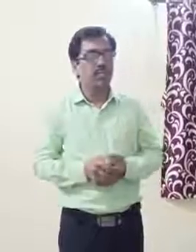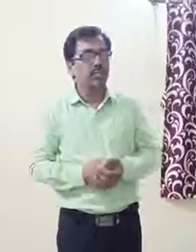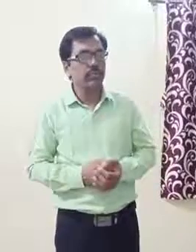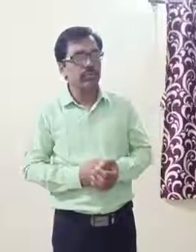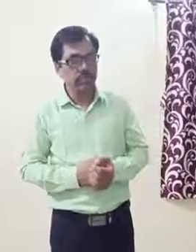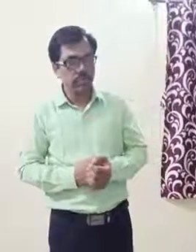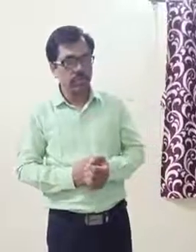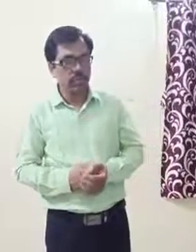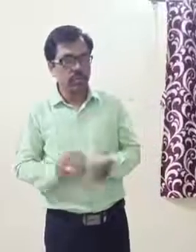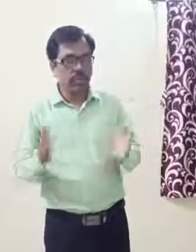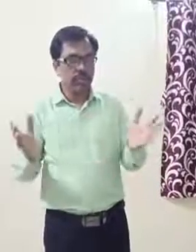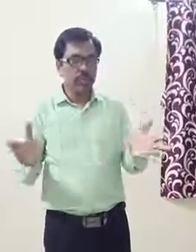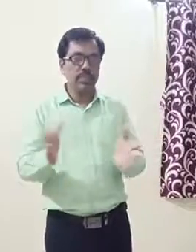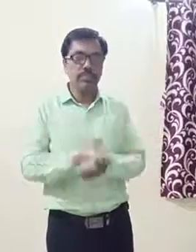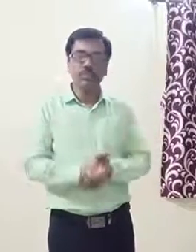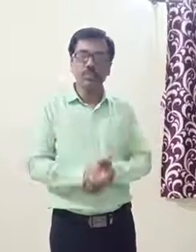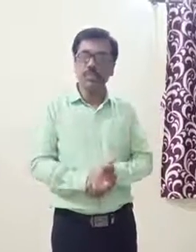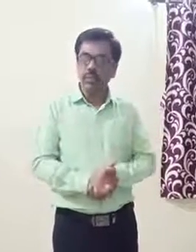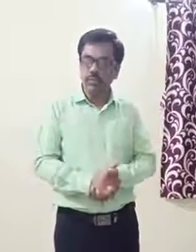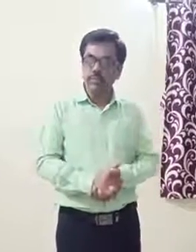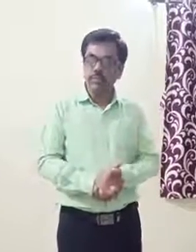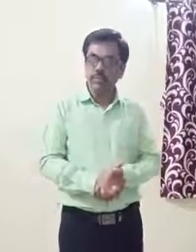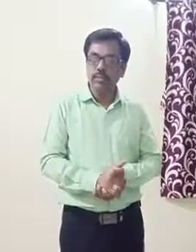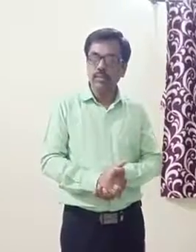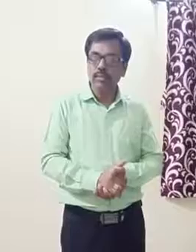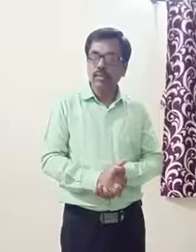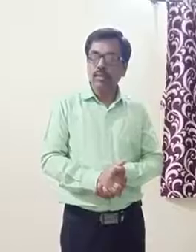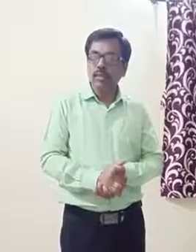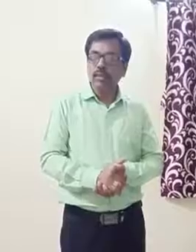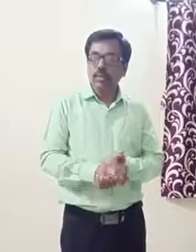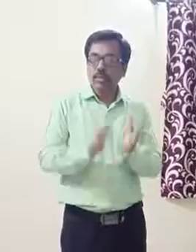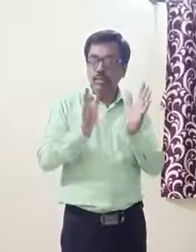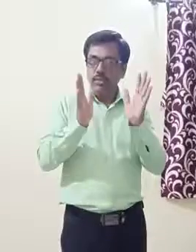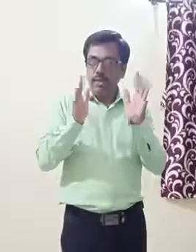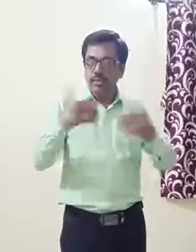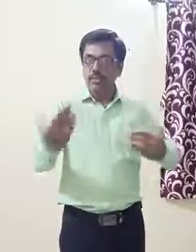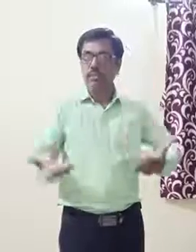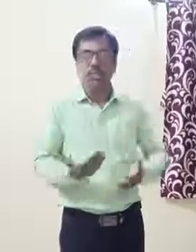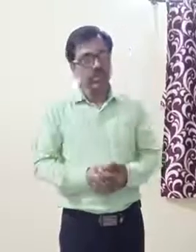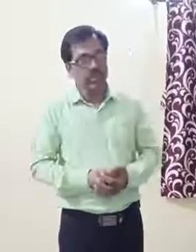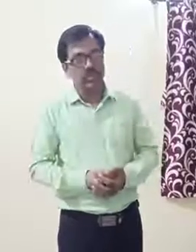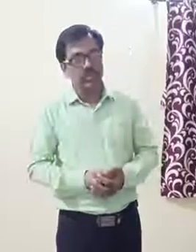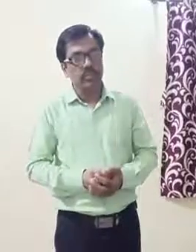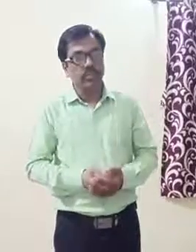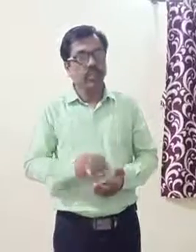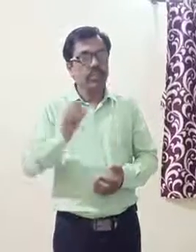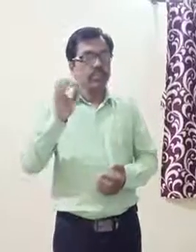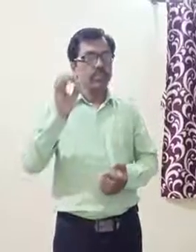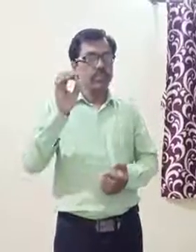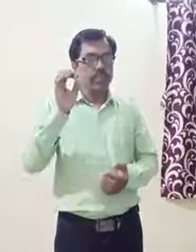of common belongings in the Europe. So the next question is, what were the